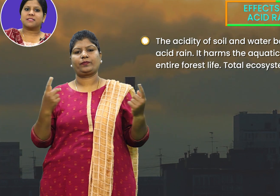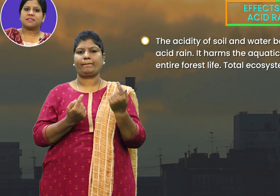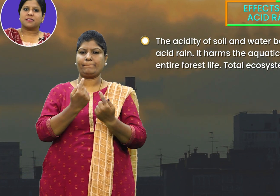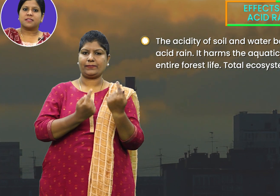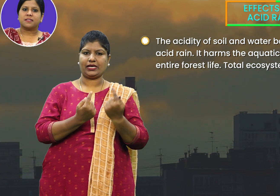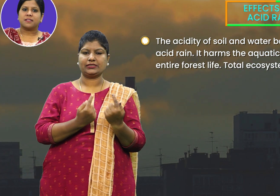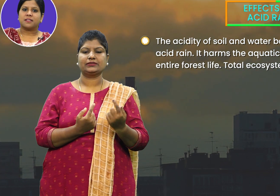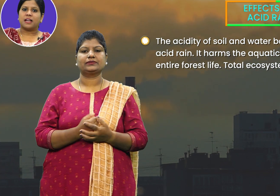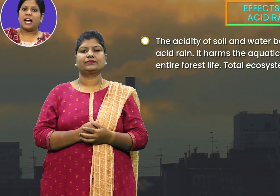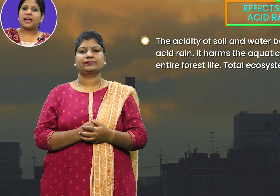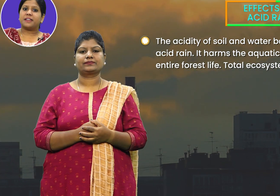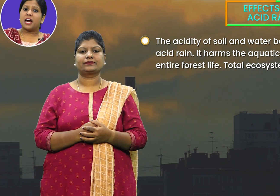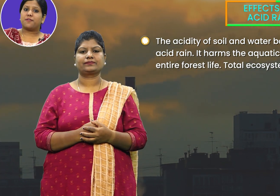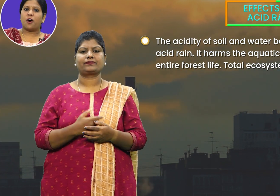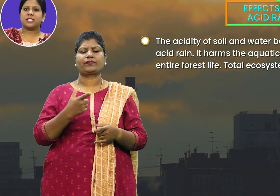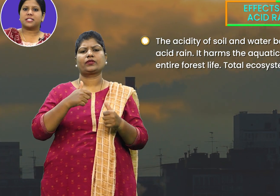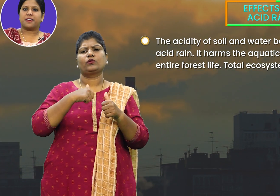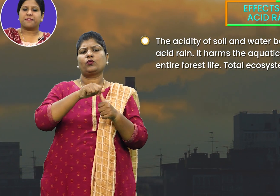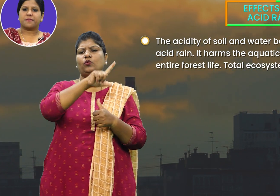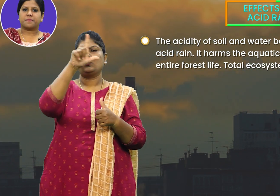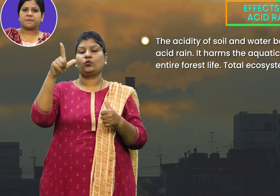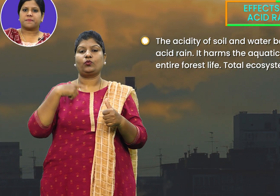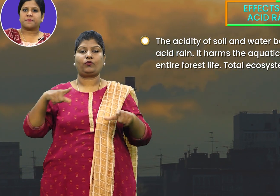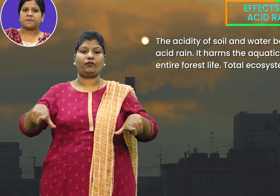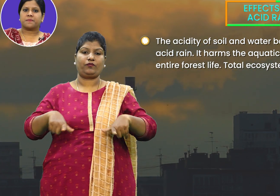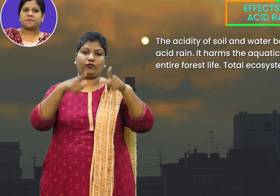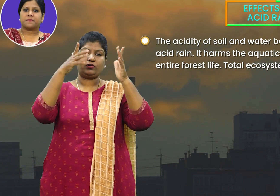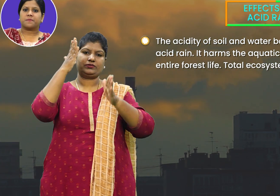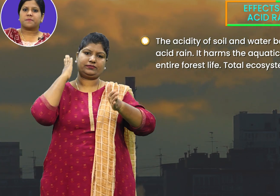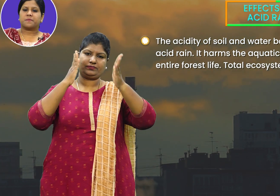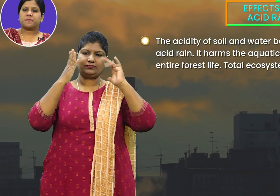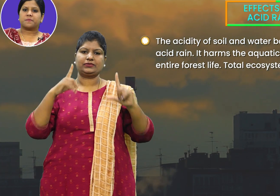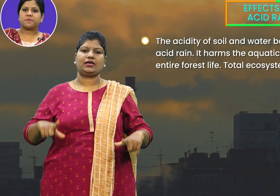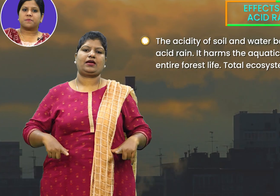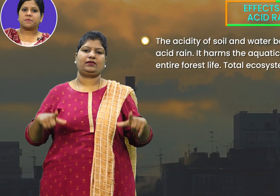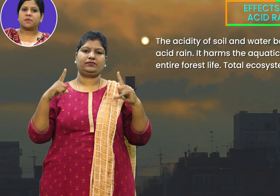plants and entire forest life.